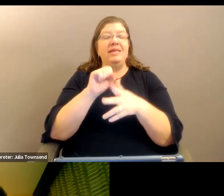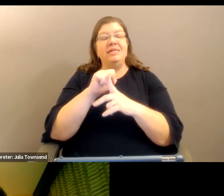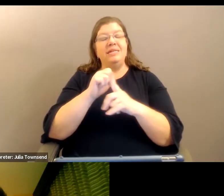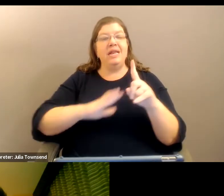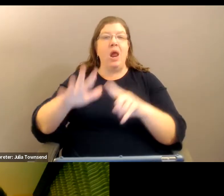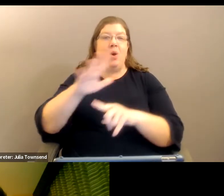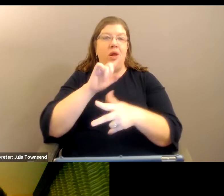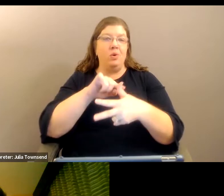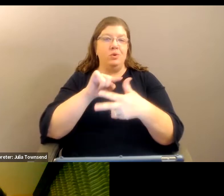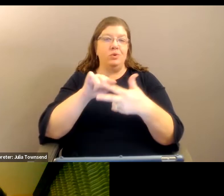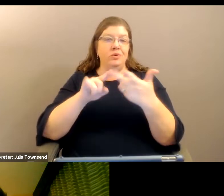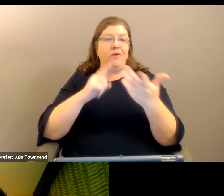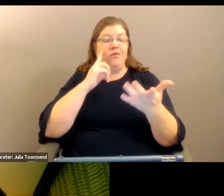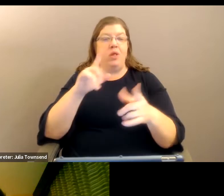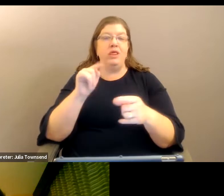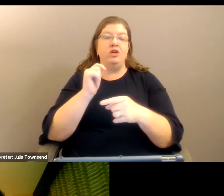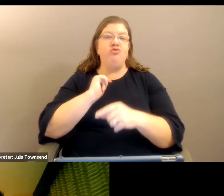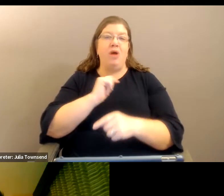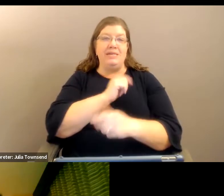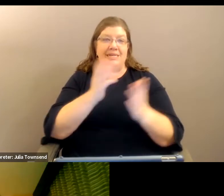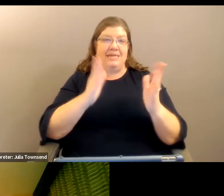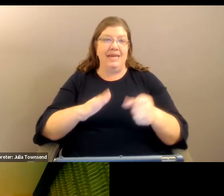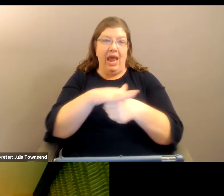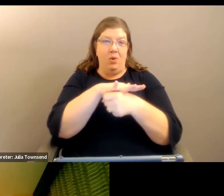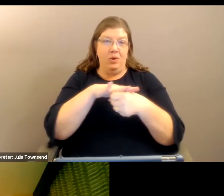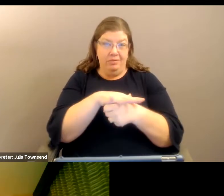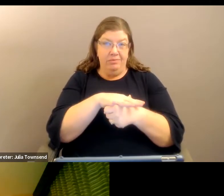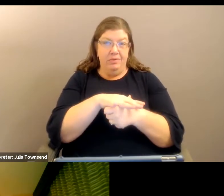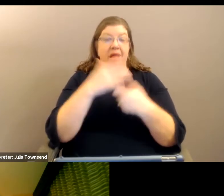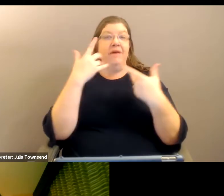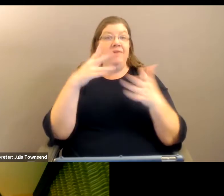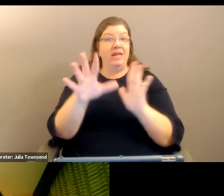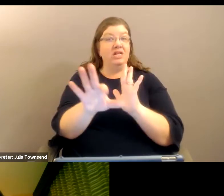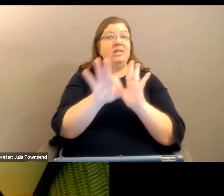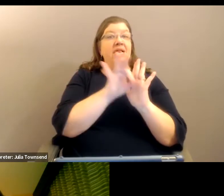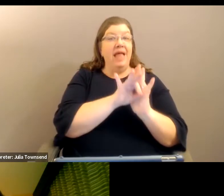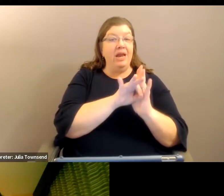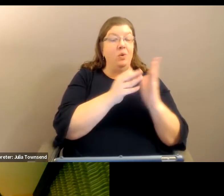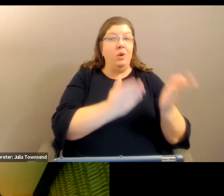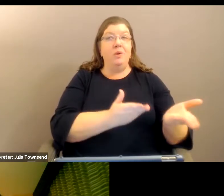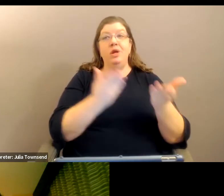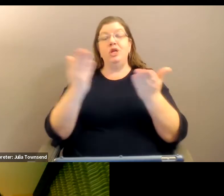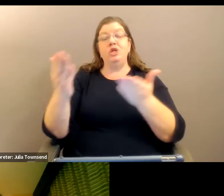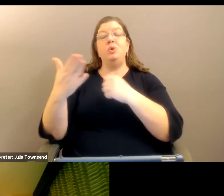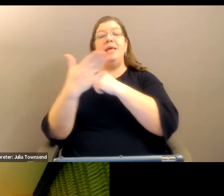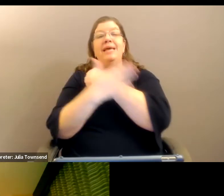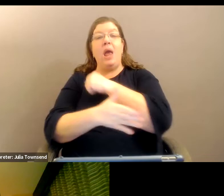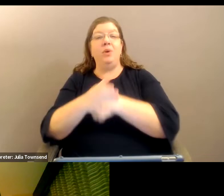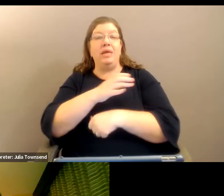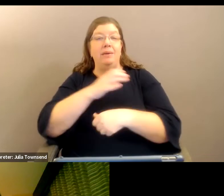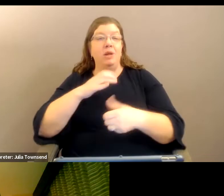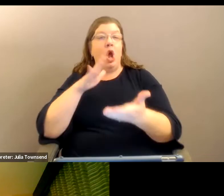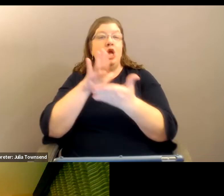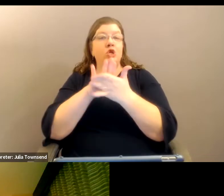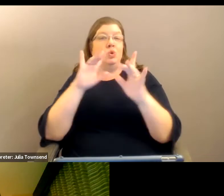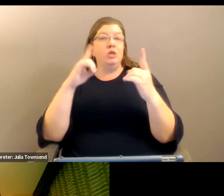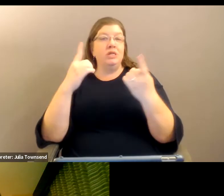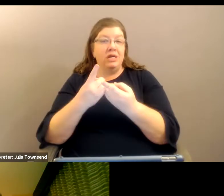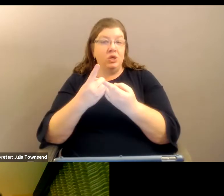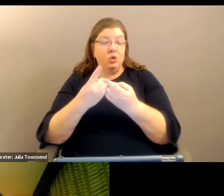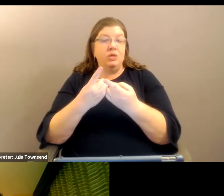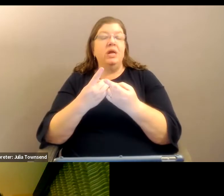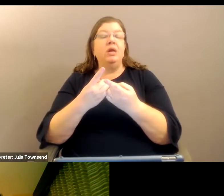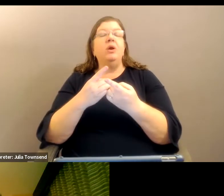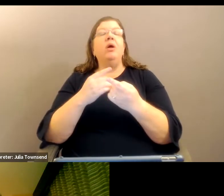and upon doing so, then we will take that to the County Committee on School District Organization, which will hold a public hearing